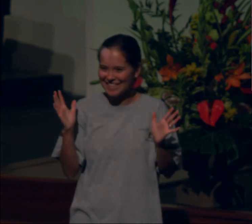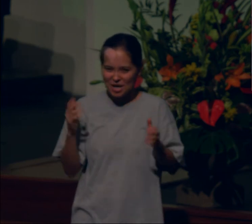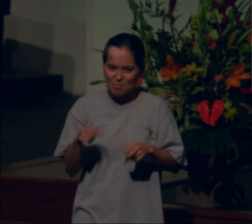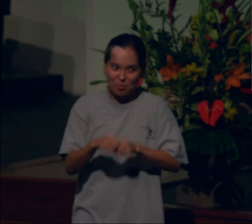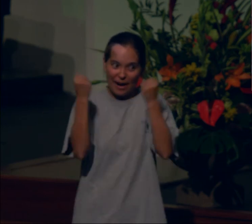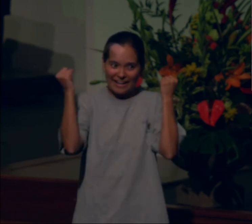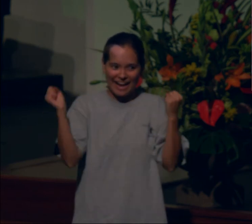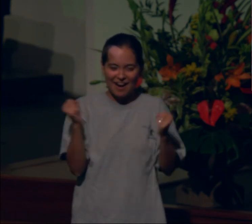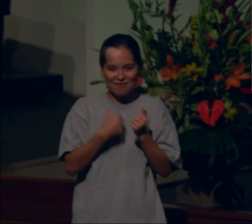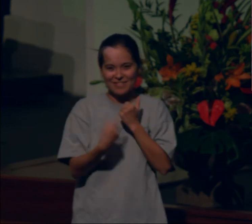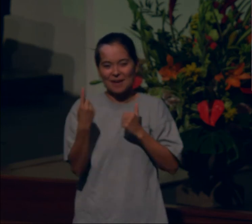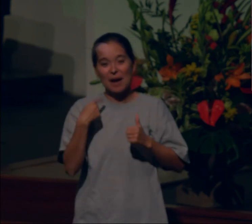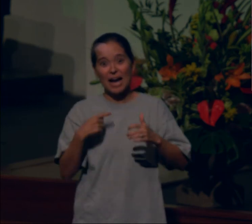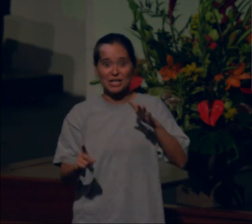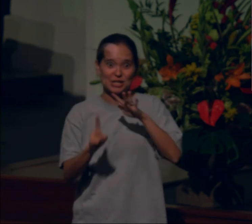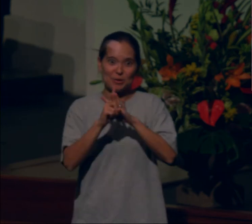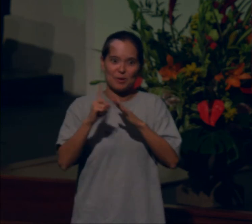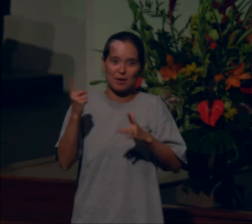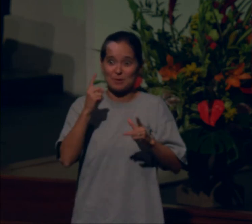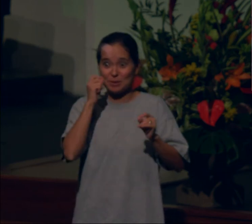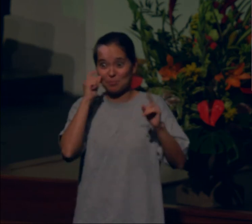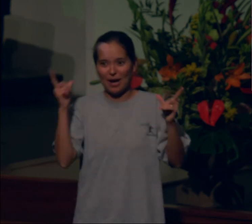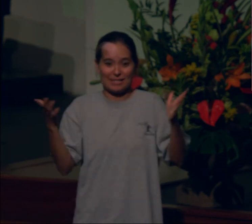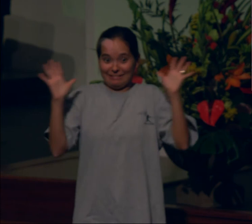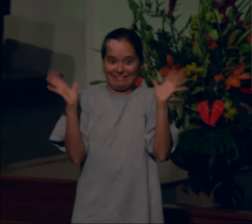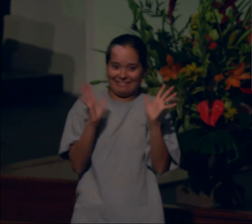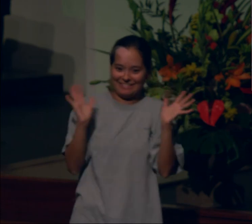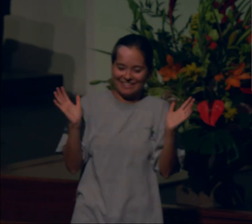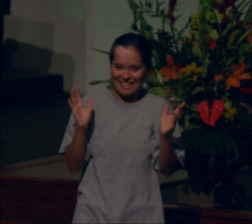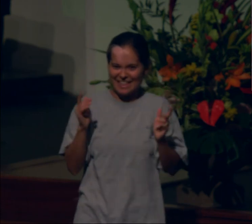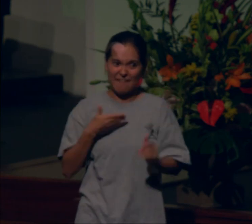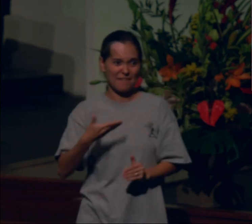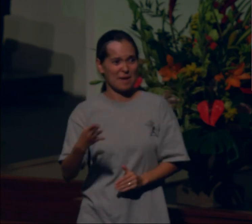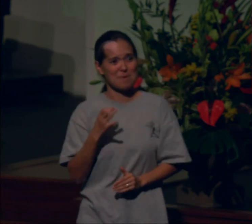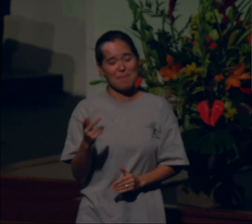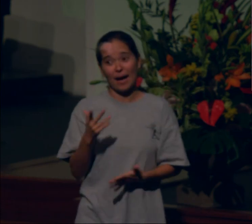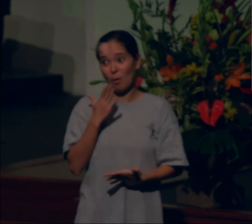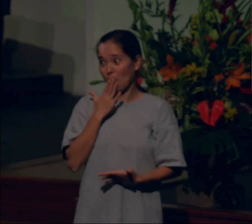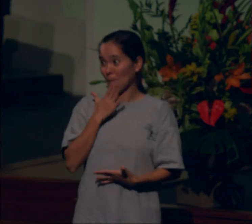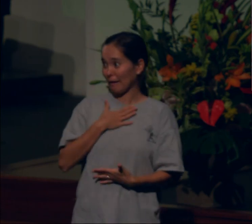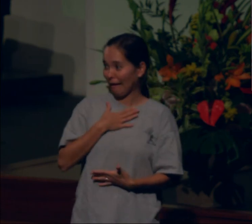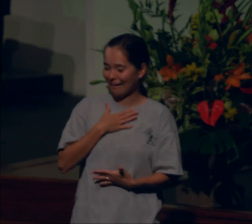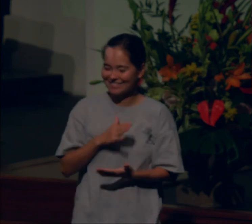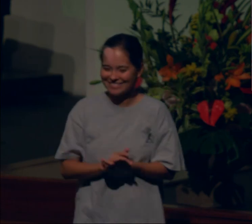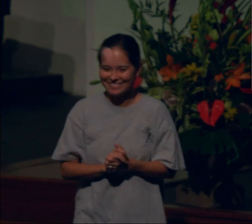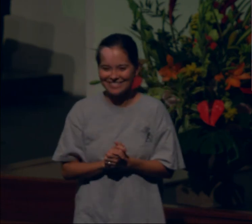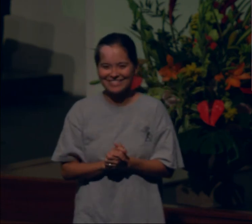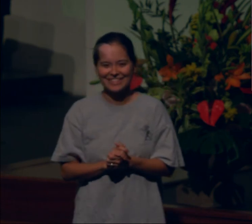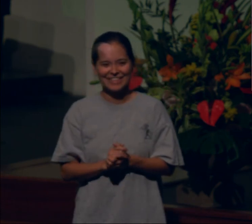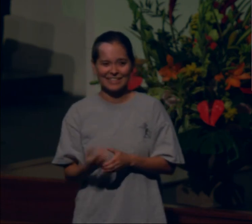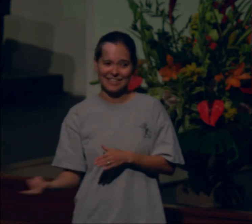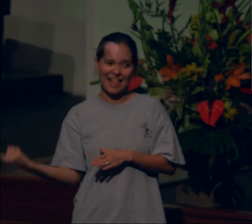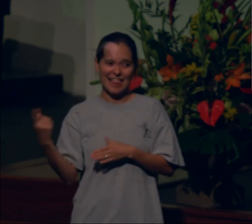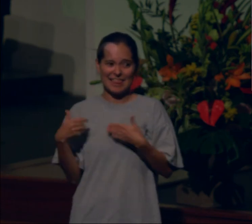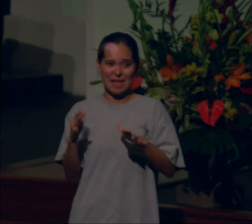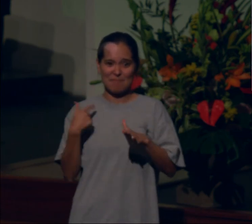Every time I show up, I'm as surprised as you are that they actually had me back, but don't take me out on stage.